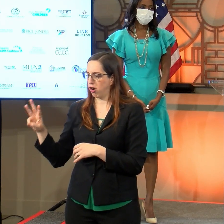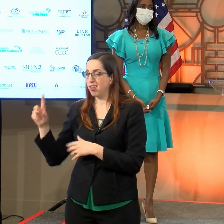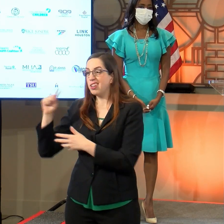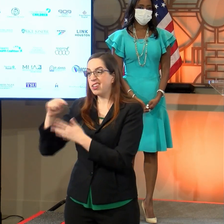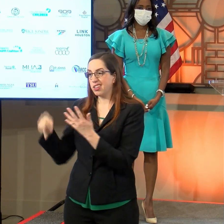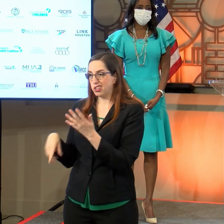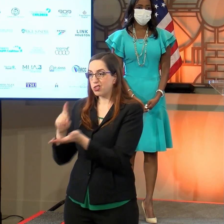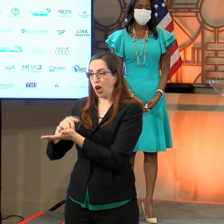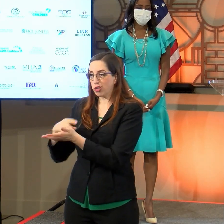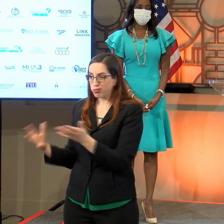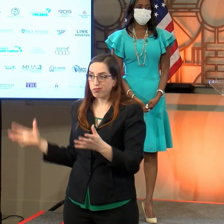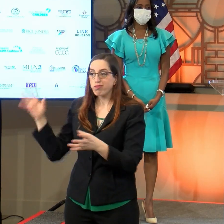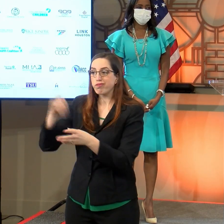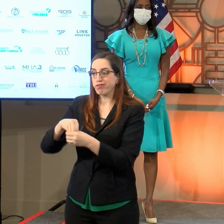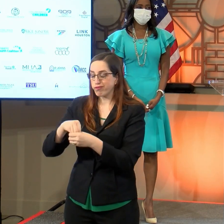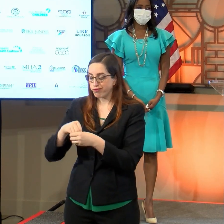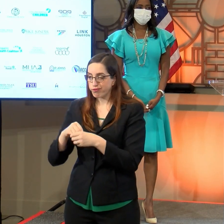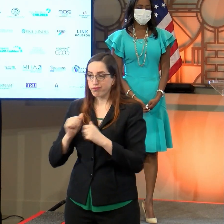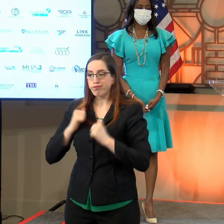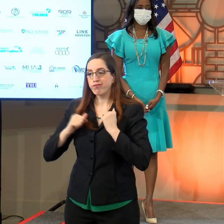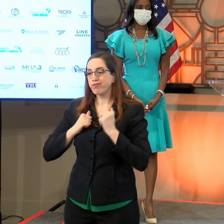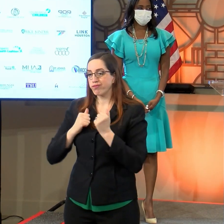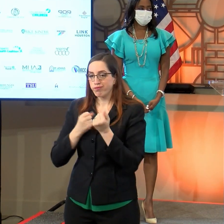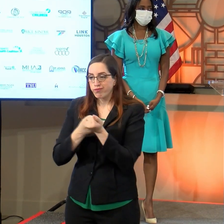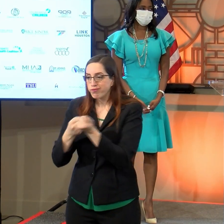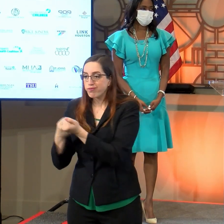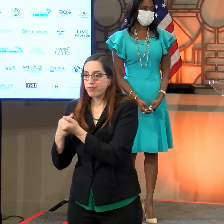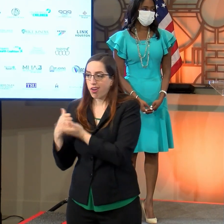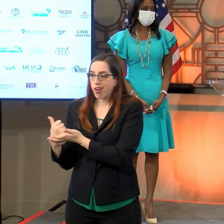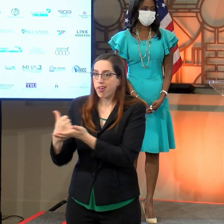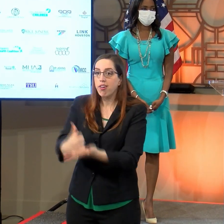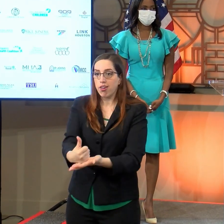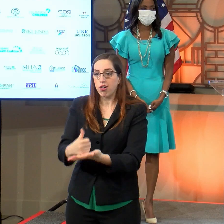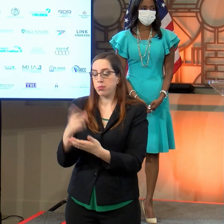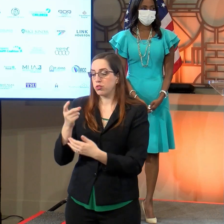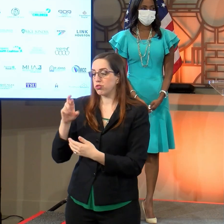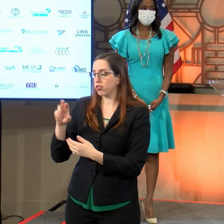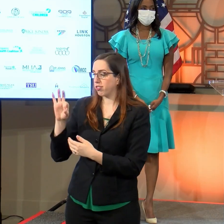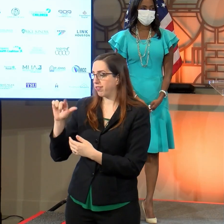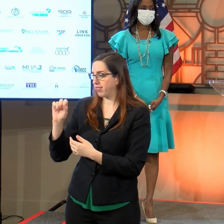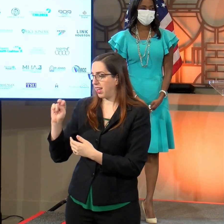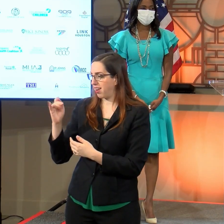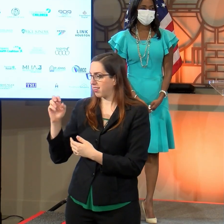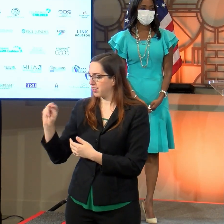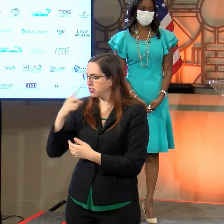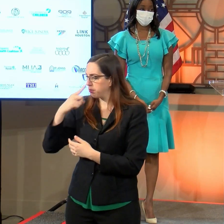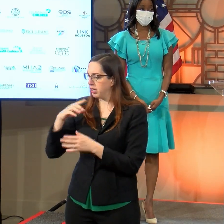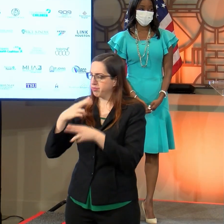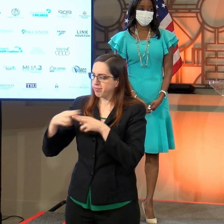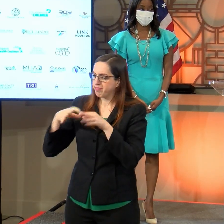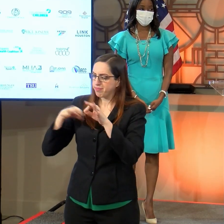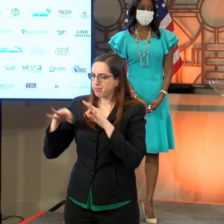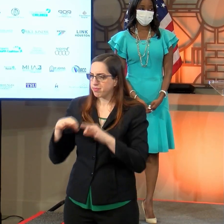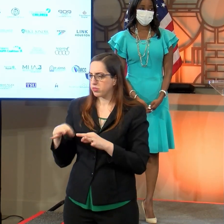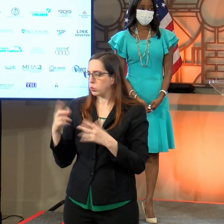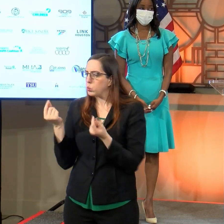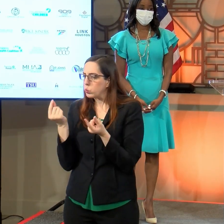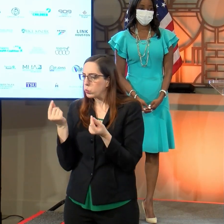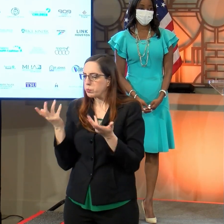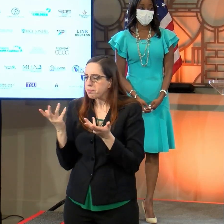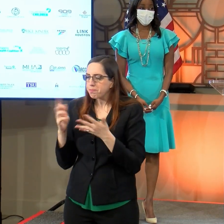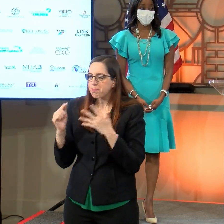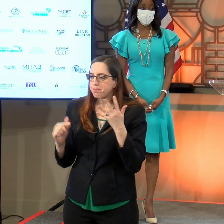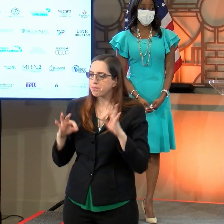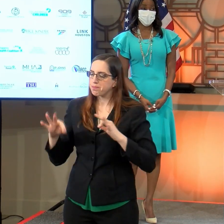to be stepping in and offering their assistance, Dr. Kathy Flanagan, if you can just kind of give a brief description about what you all are going to be